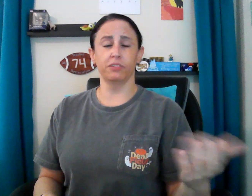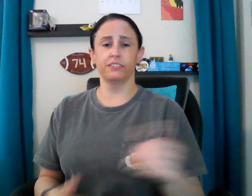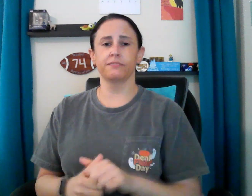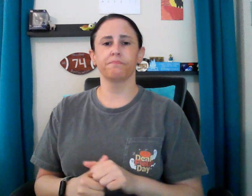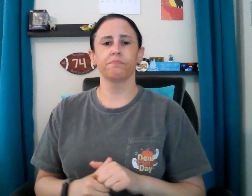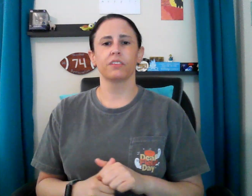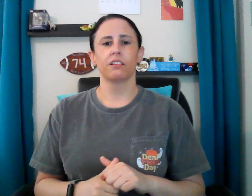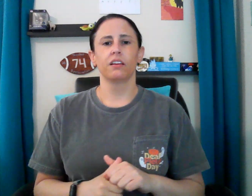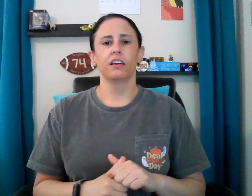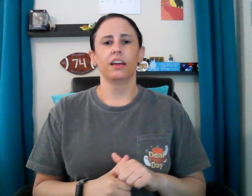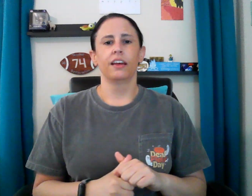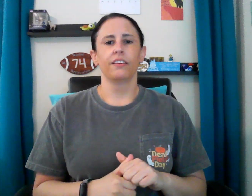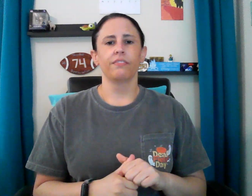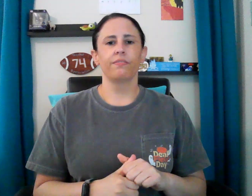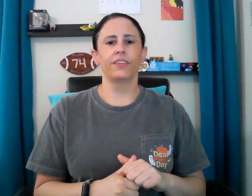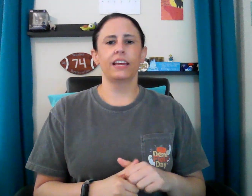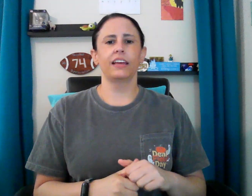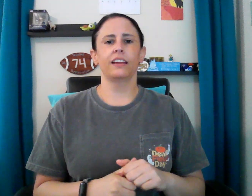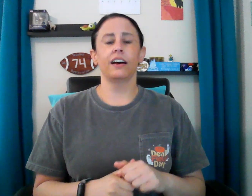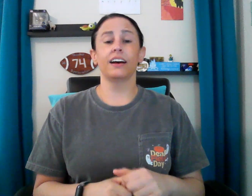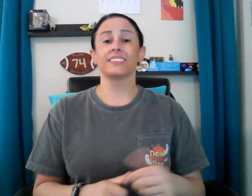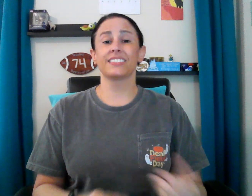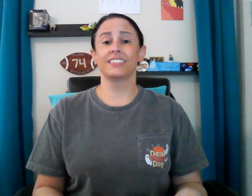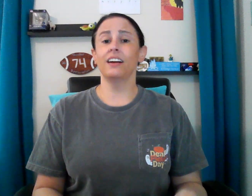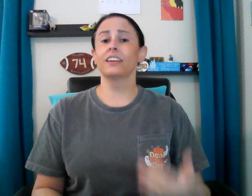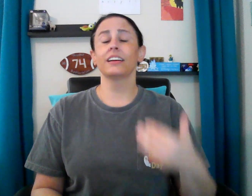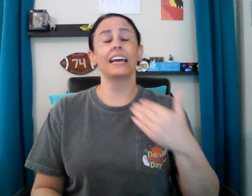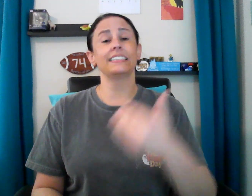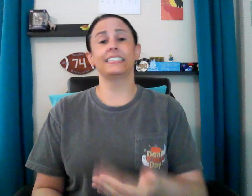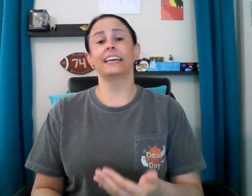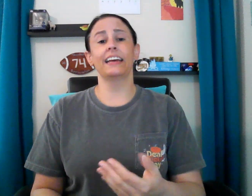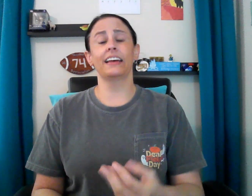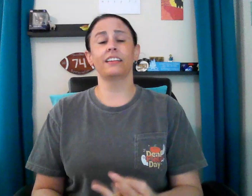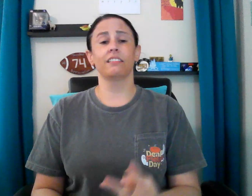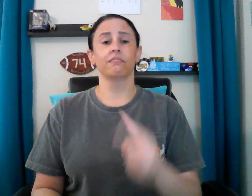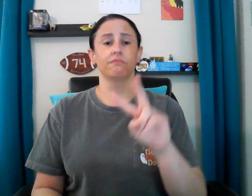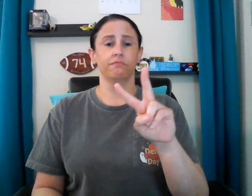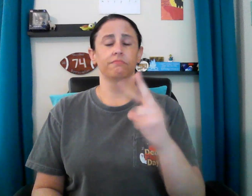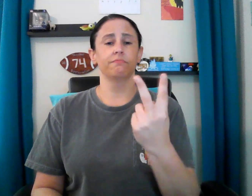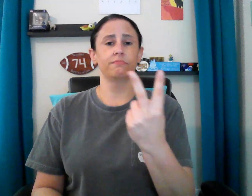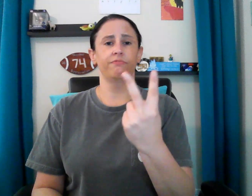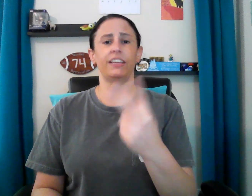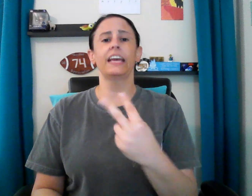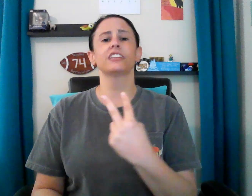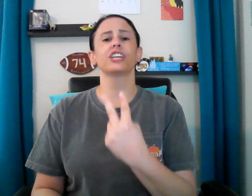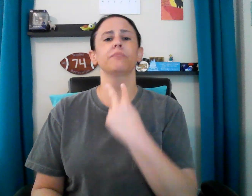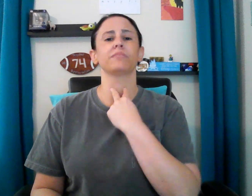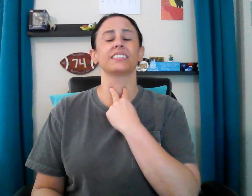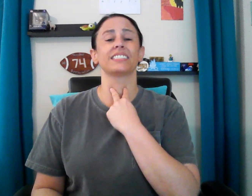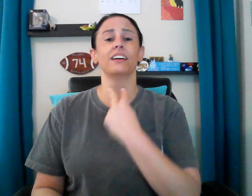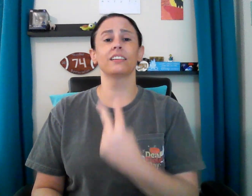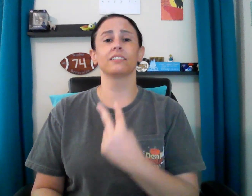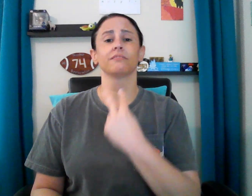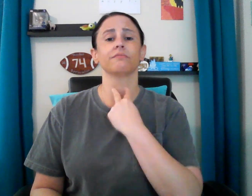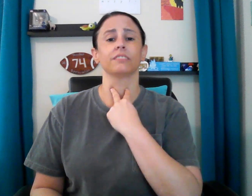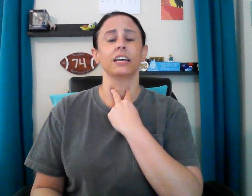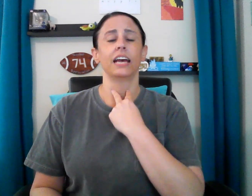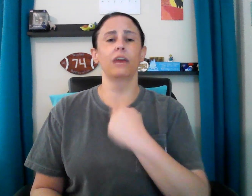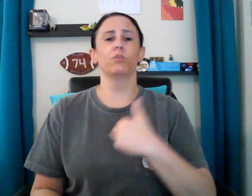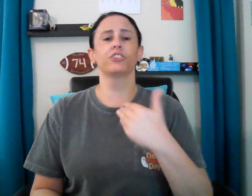jobless. Then stuck and dead end. V hand shape, stuck. And what they're